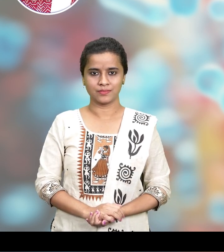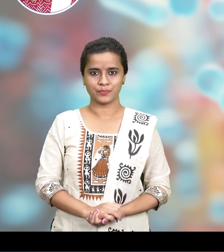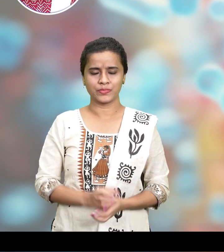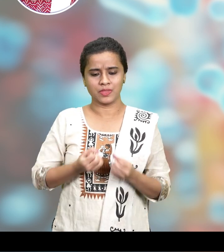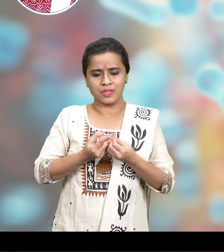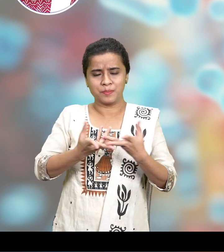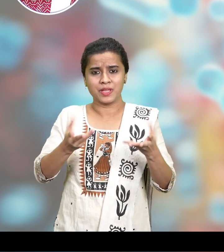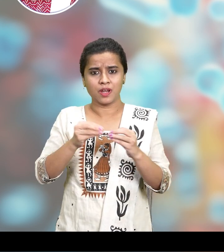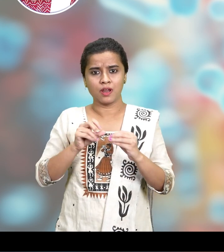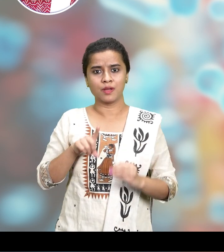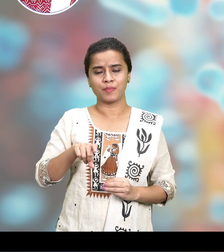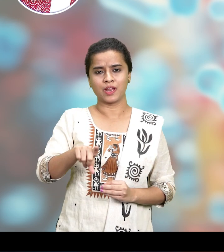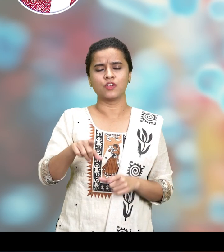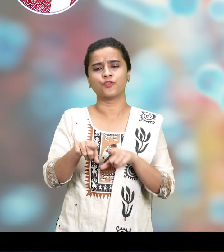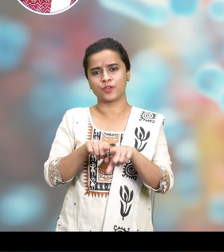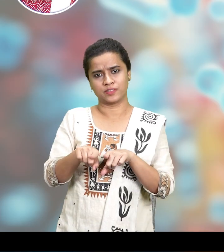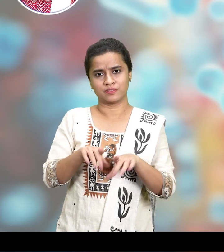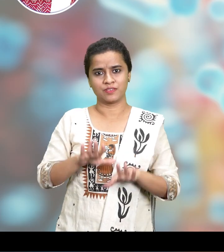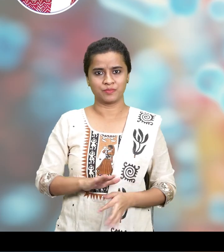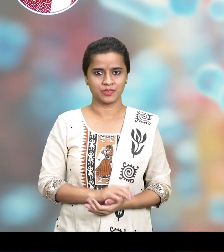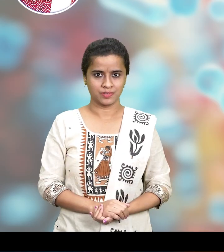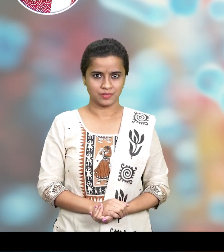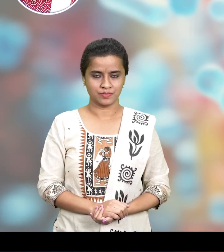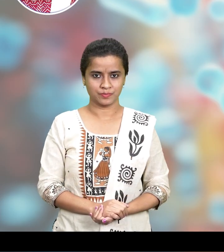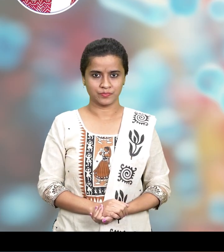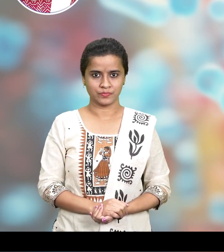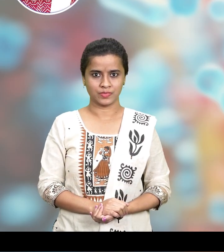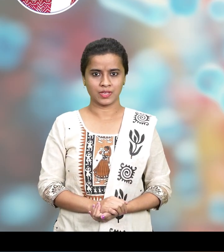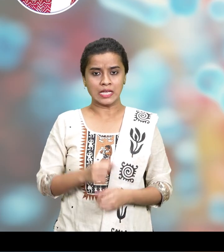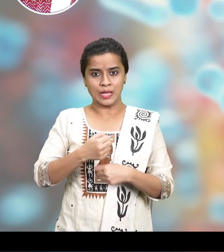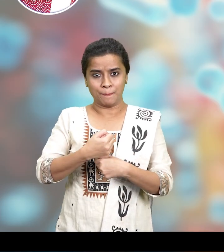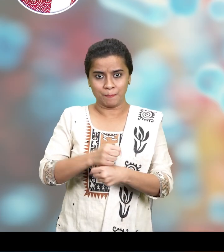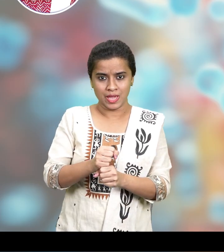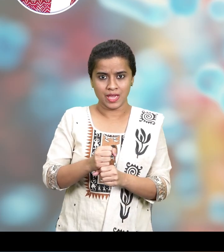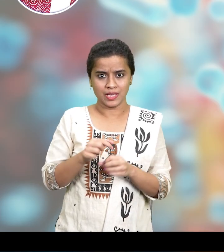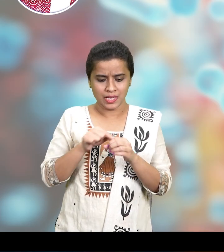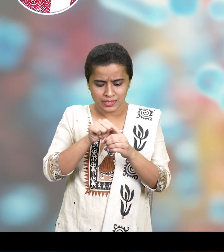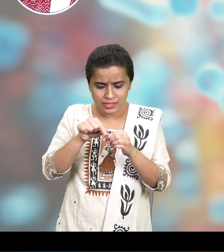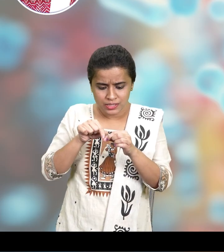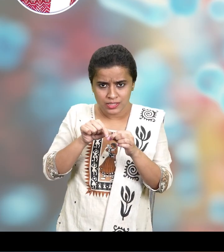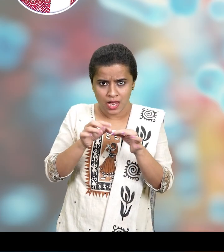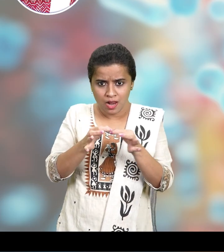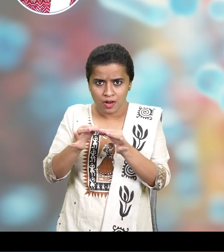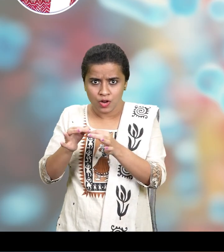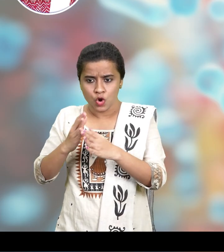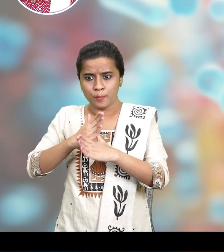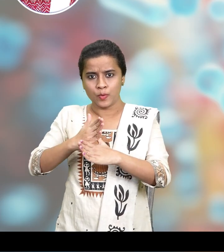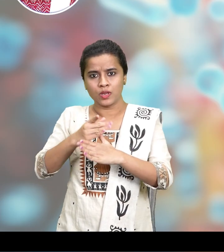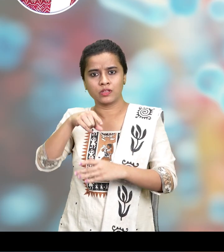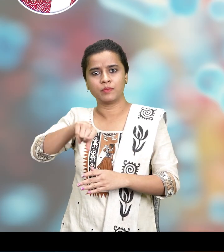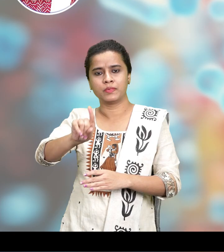Many bacteria, for example, make a cell wall to protect themselves.